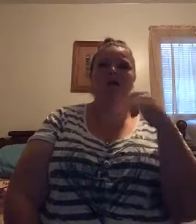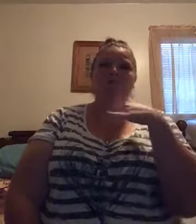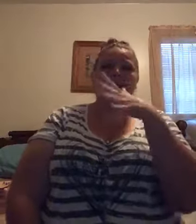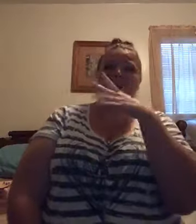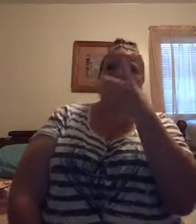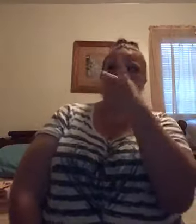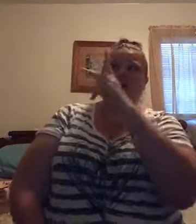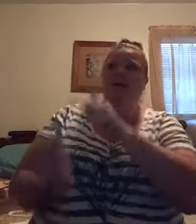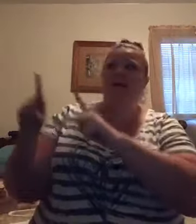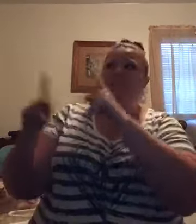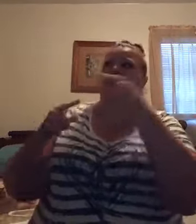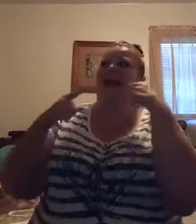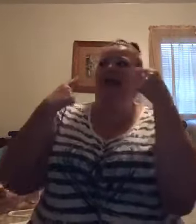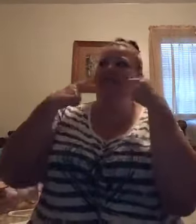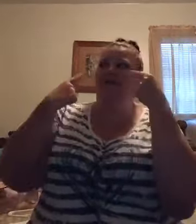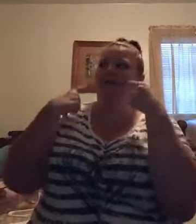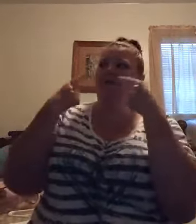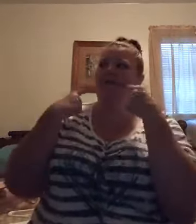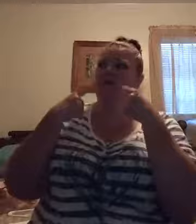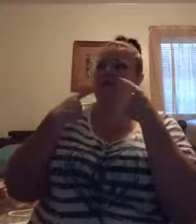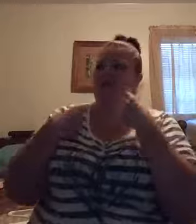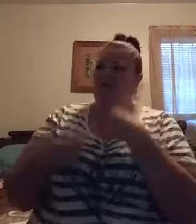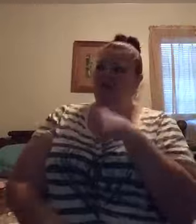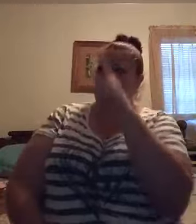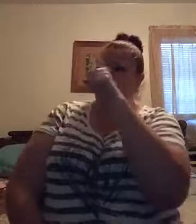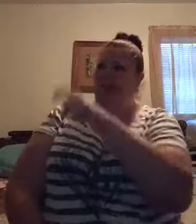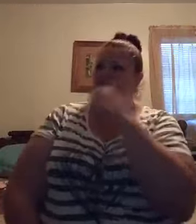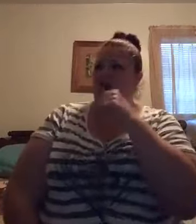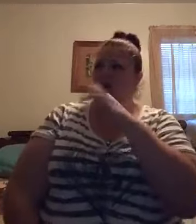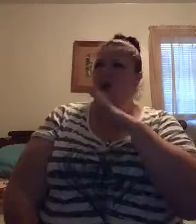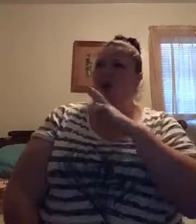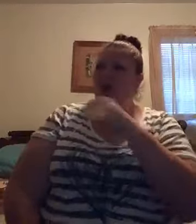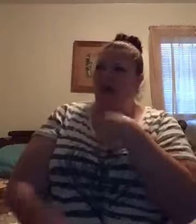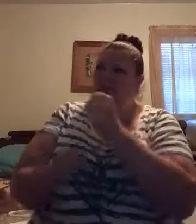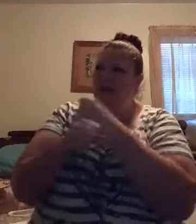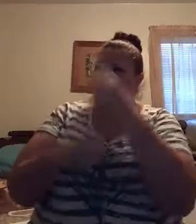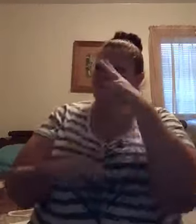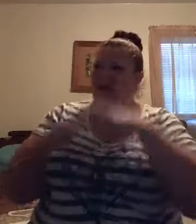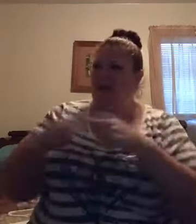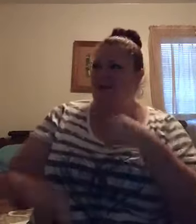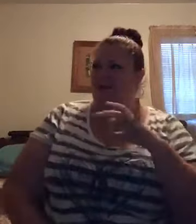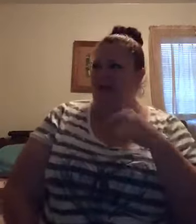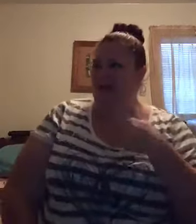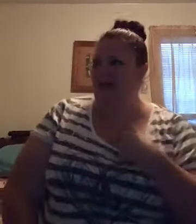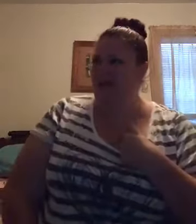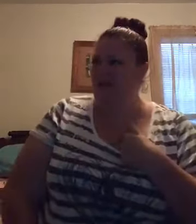my mother saw people laughing. She asked the girl, are y'all making fun of me?